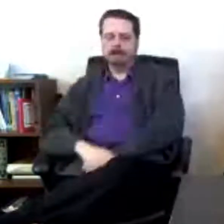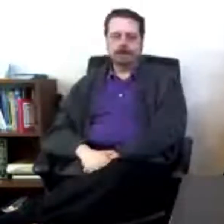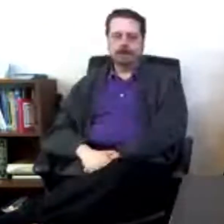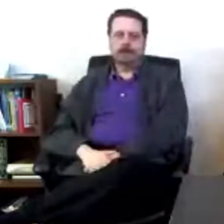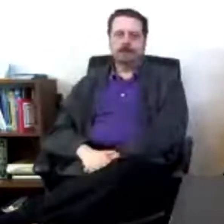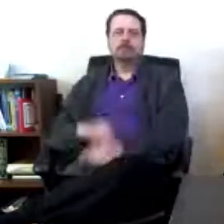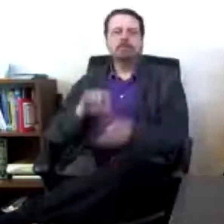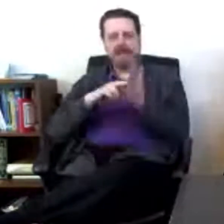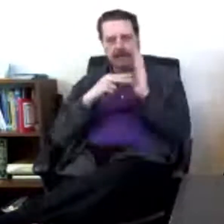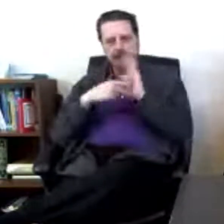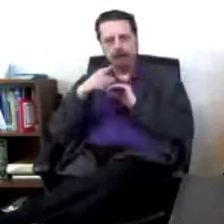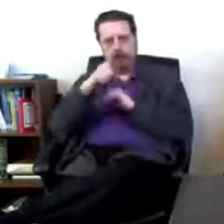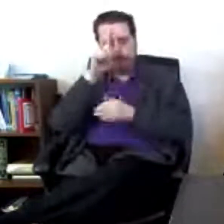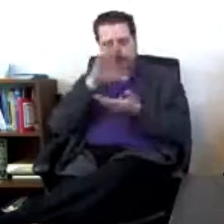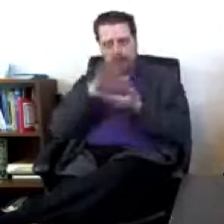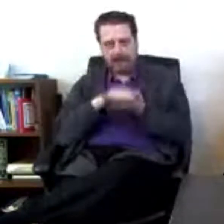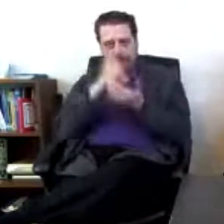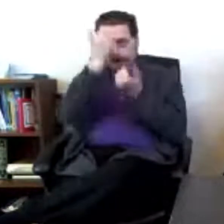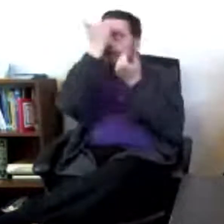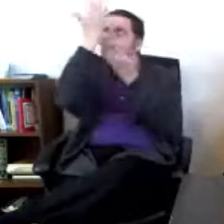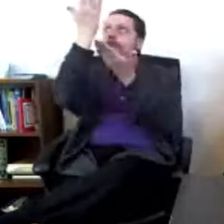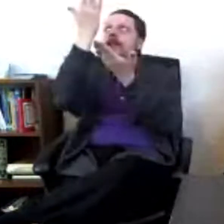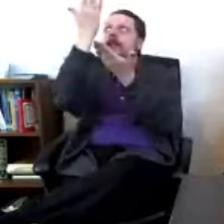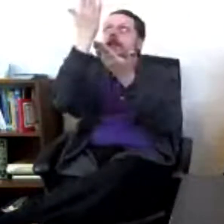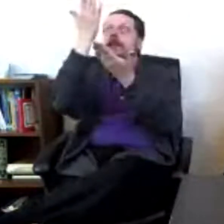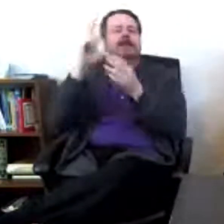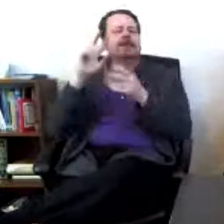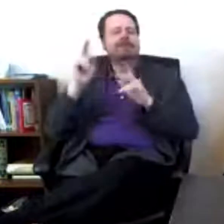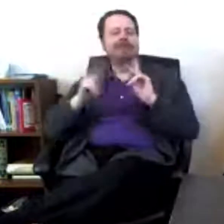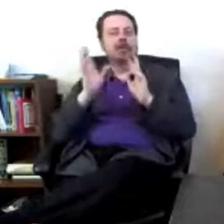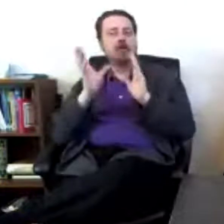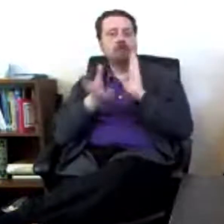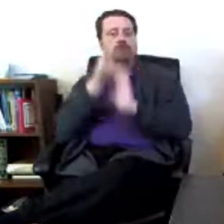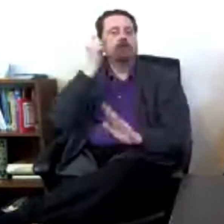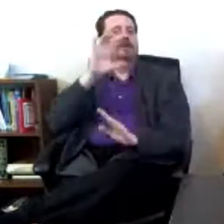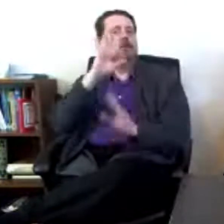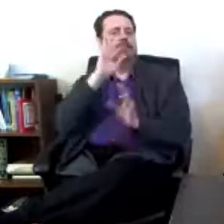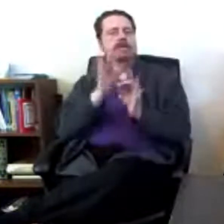Which means if you believe and submit, nobody can take your faith away from you.